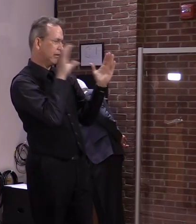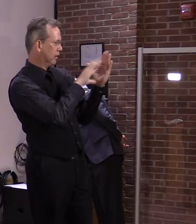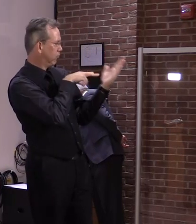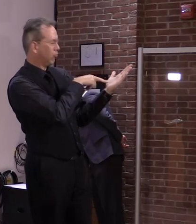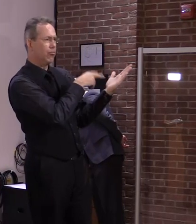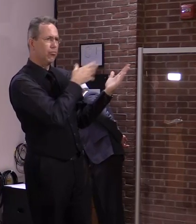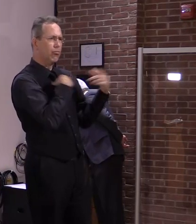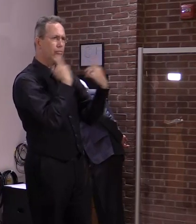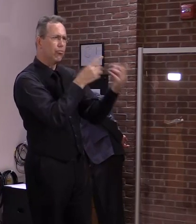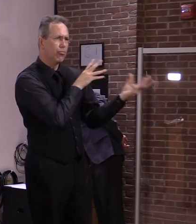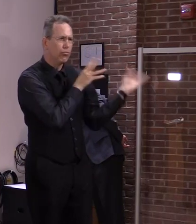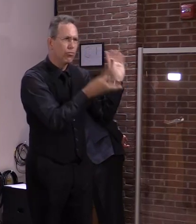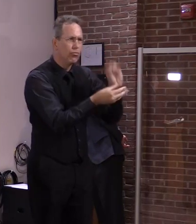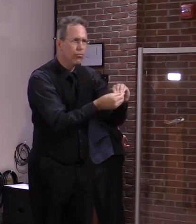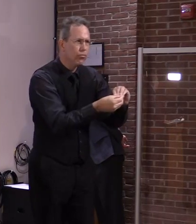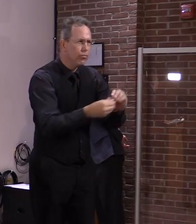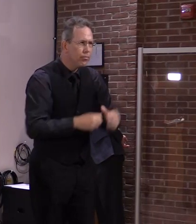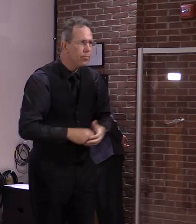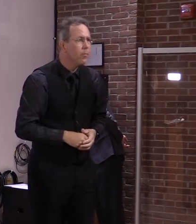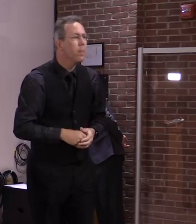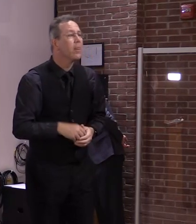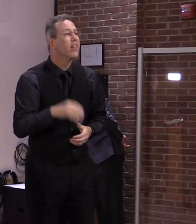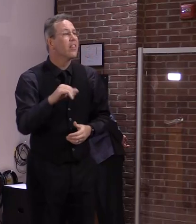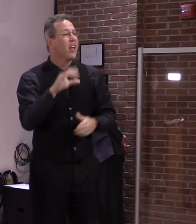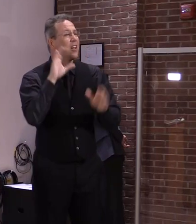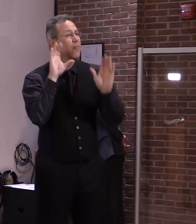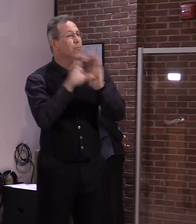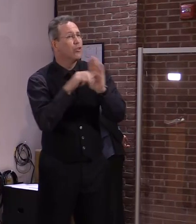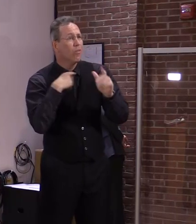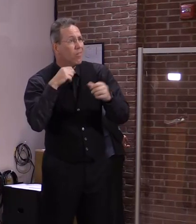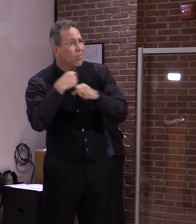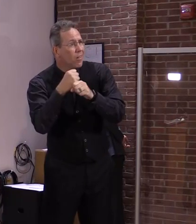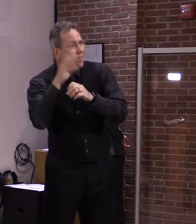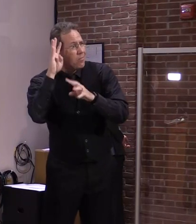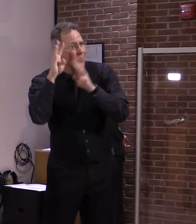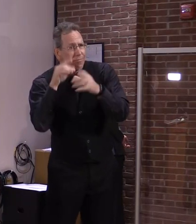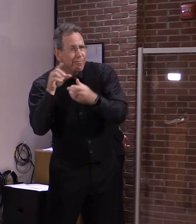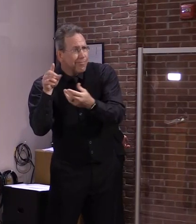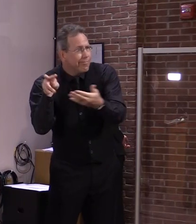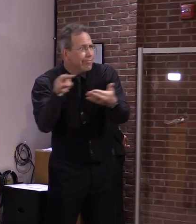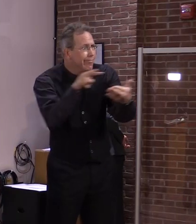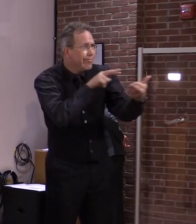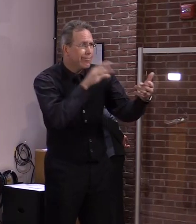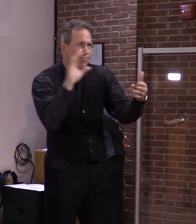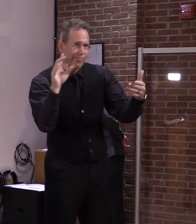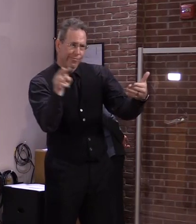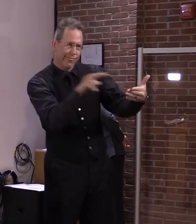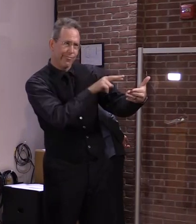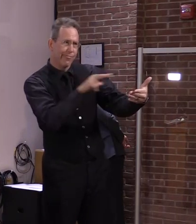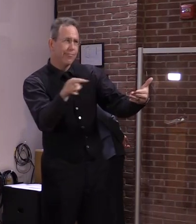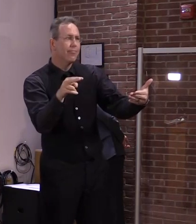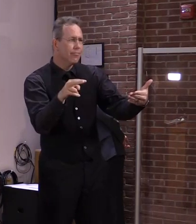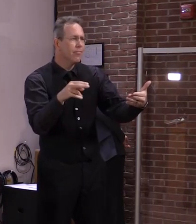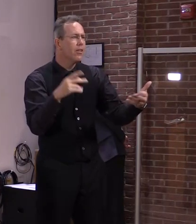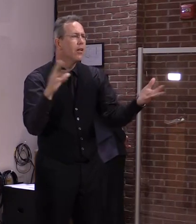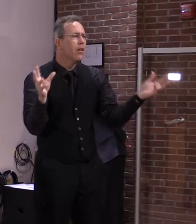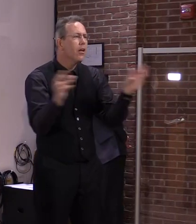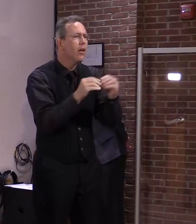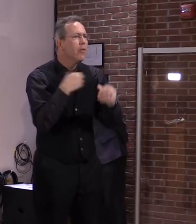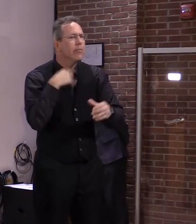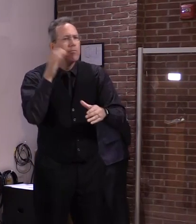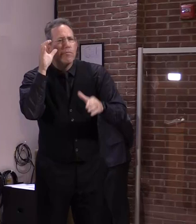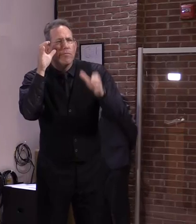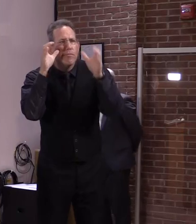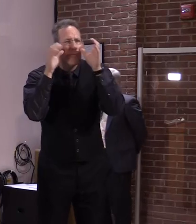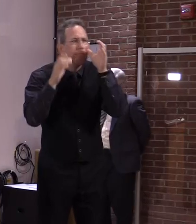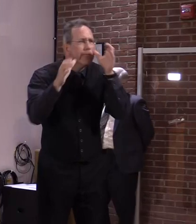trend. And as I mentioned last week, confirmed by sort of what I was hearing anecdotally from districts, particularly high schools that were working through the change in